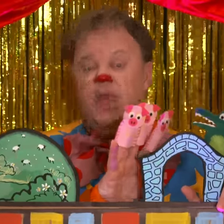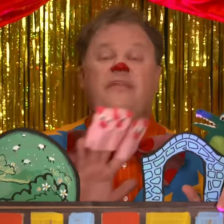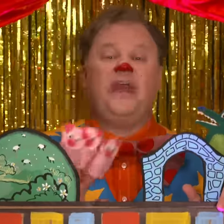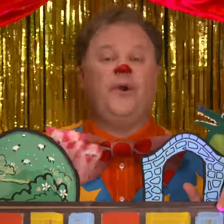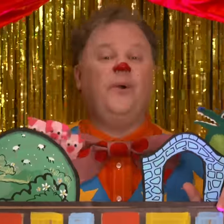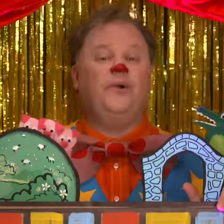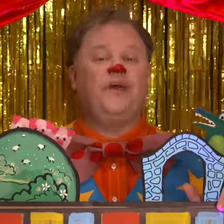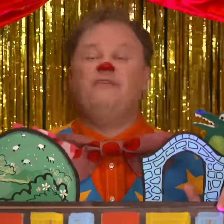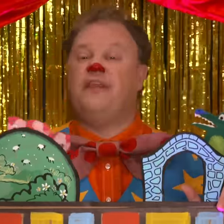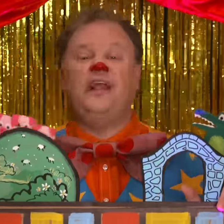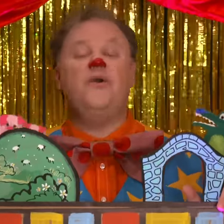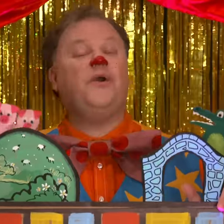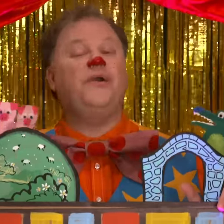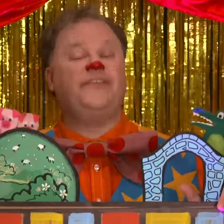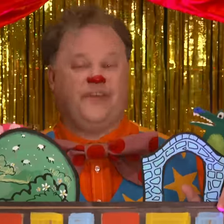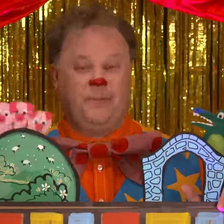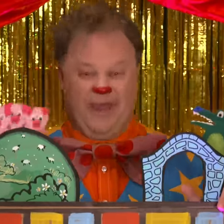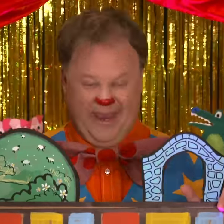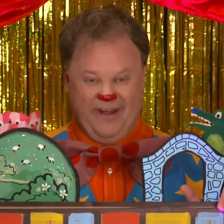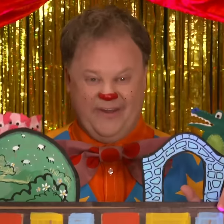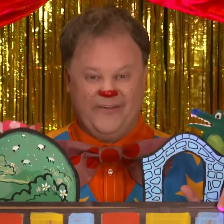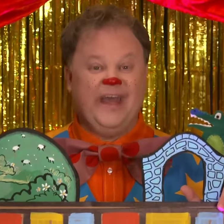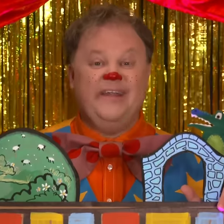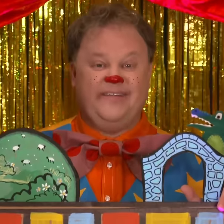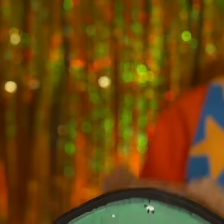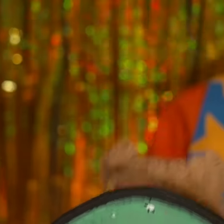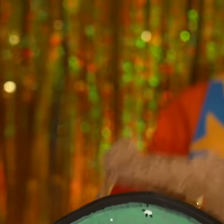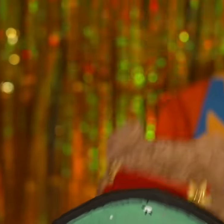They called for the local superhero, Tumble